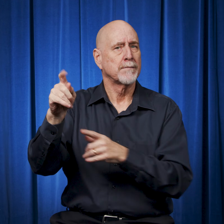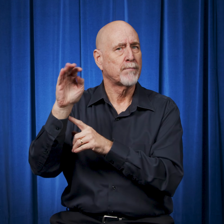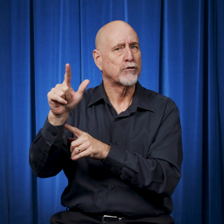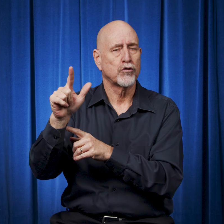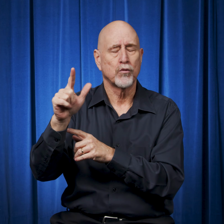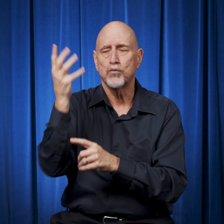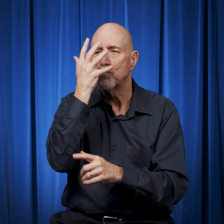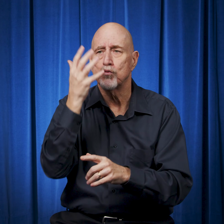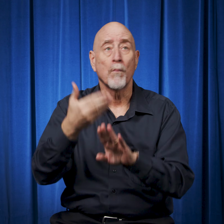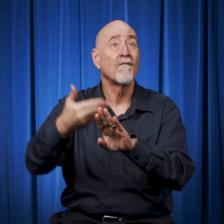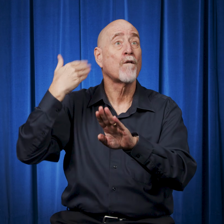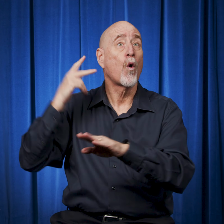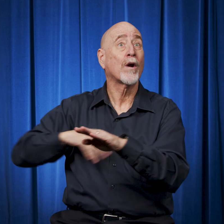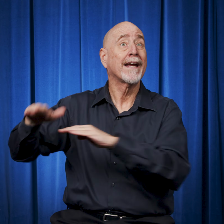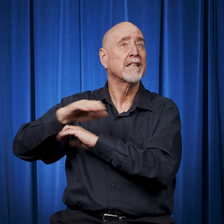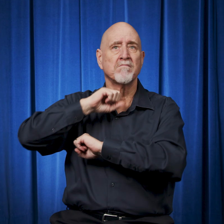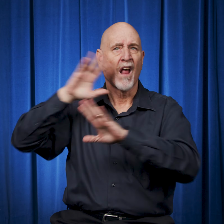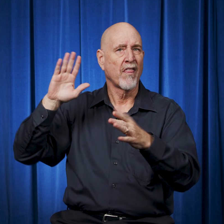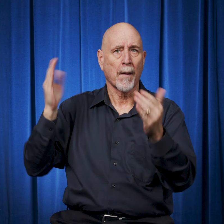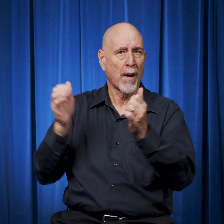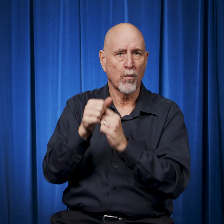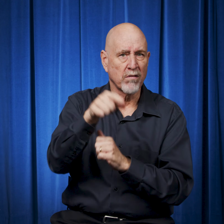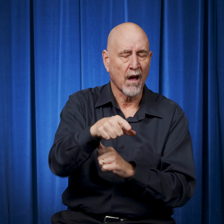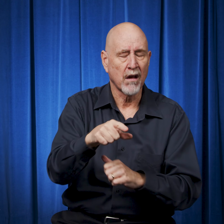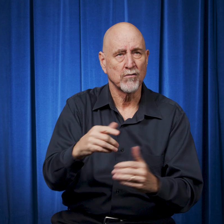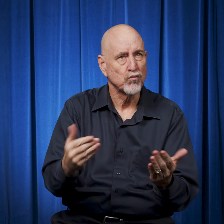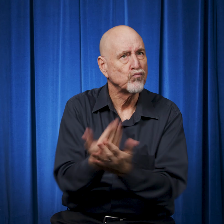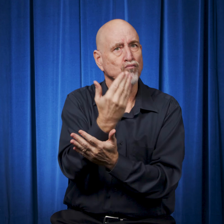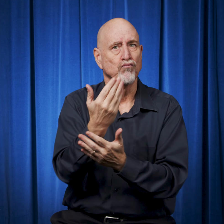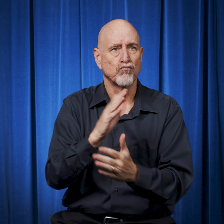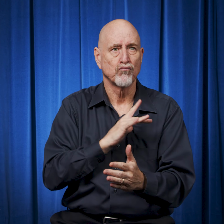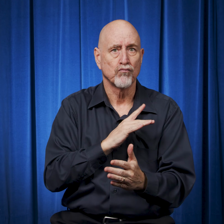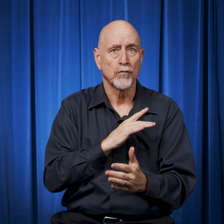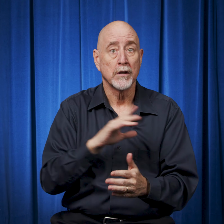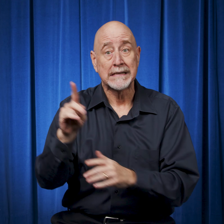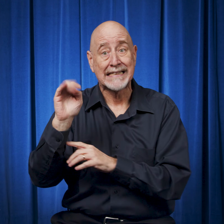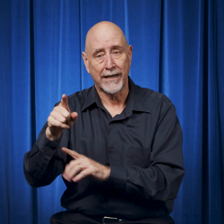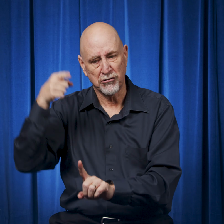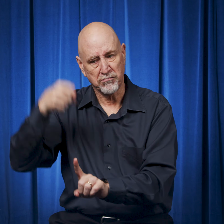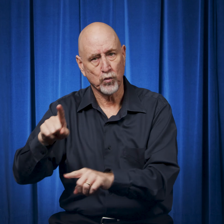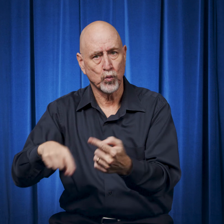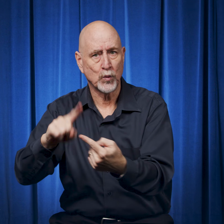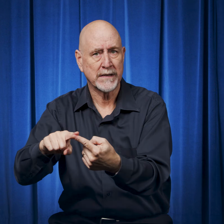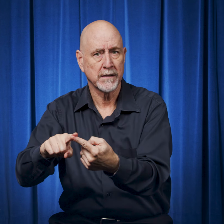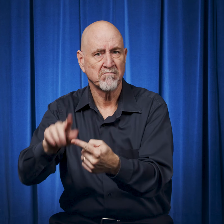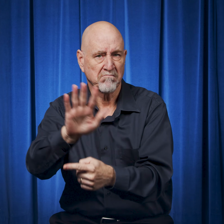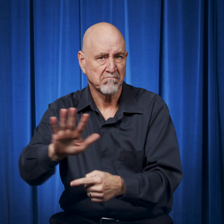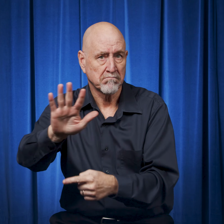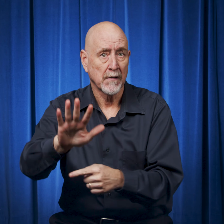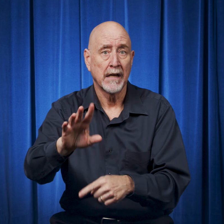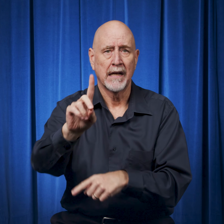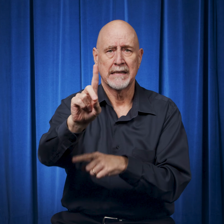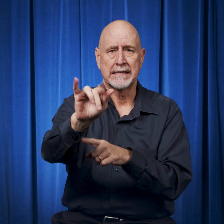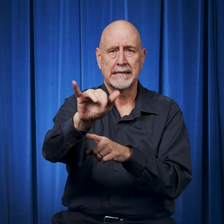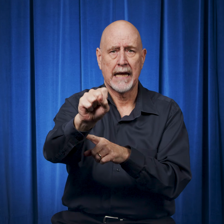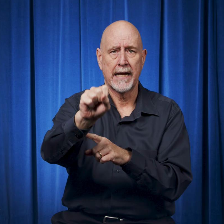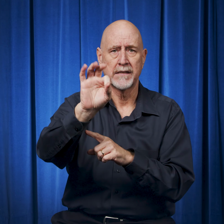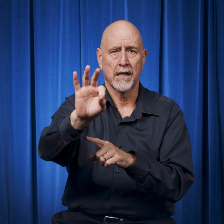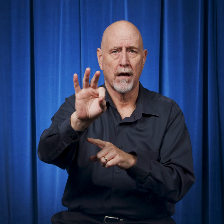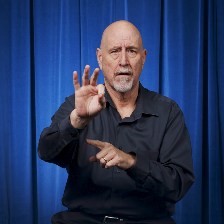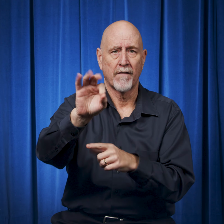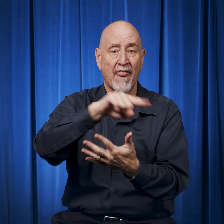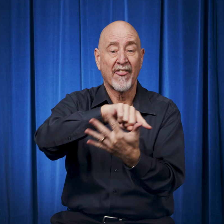other before it. Daniel even specifies the time frame of its establishment. He says, in the days of